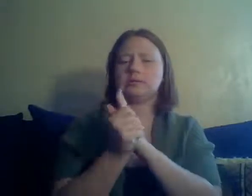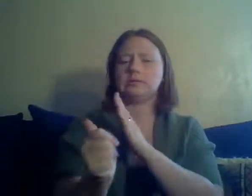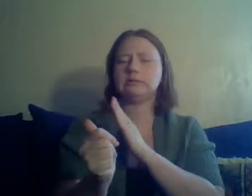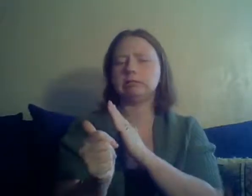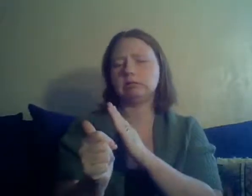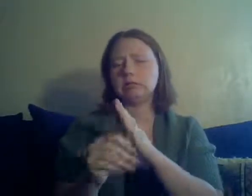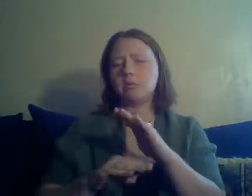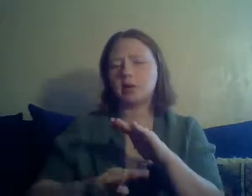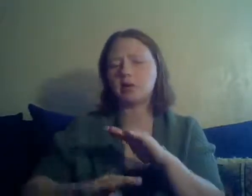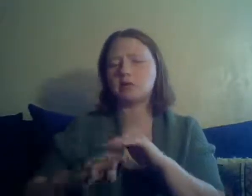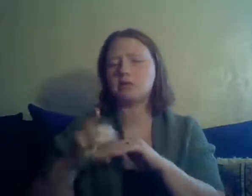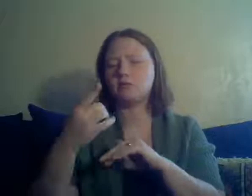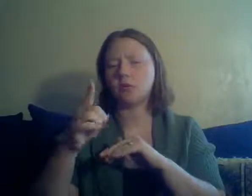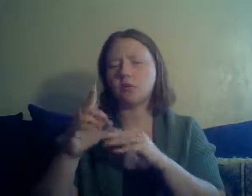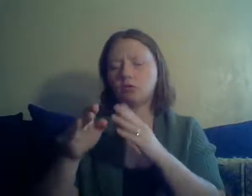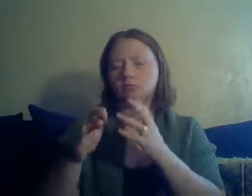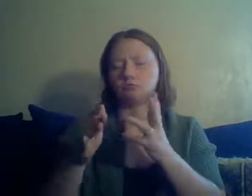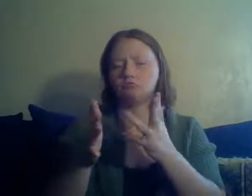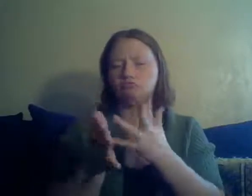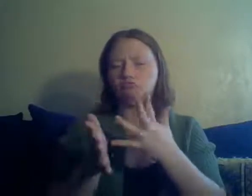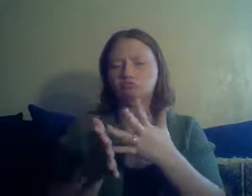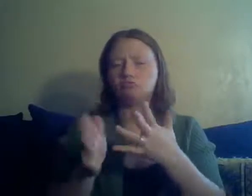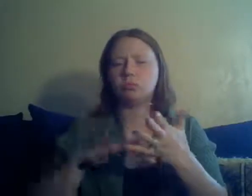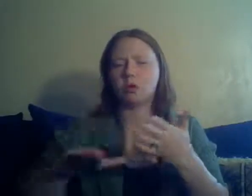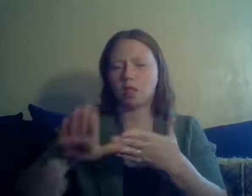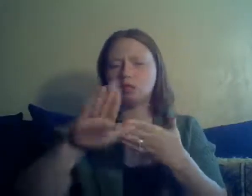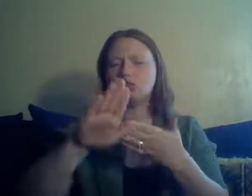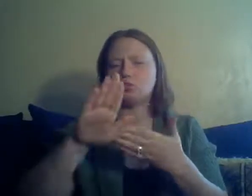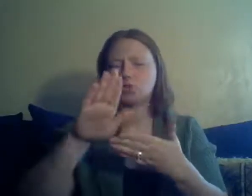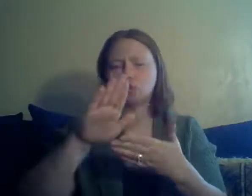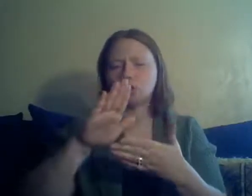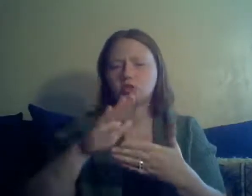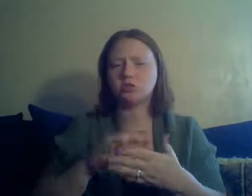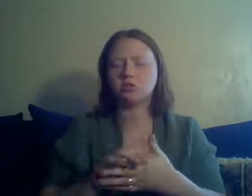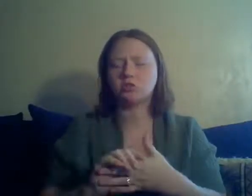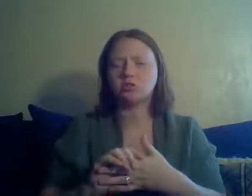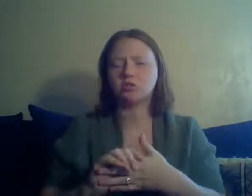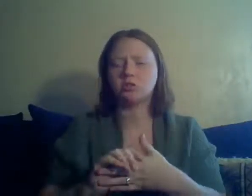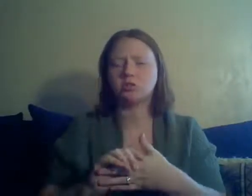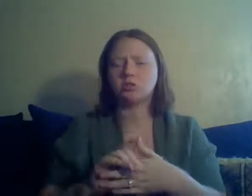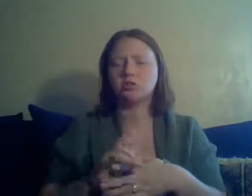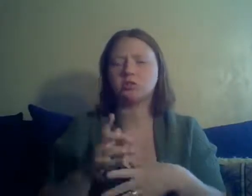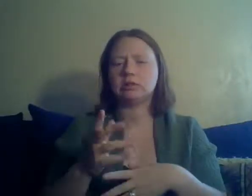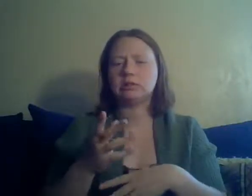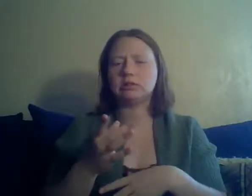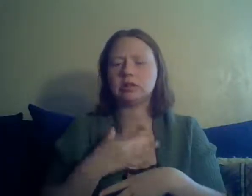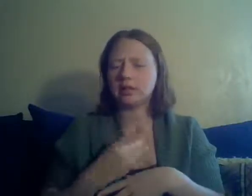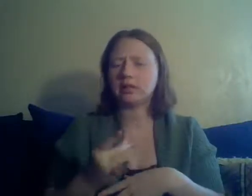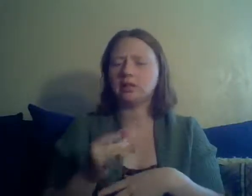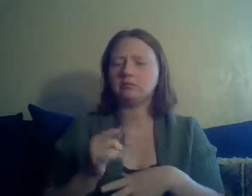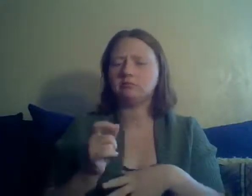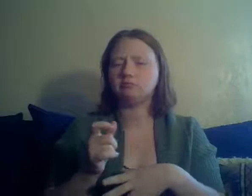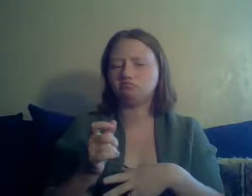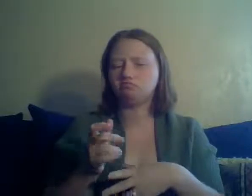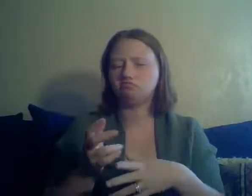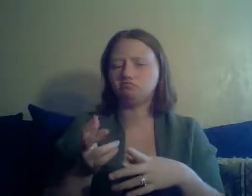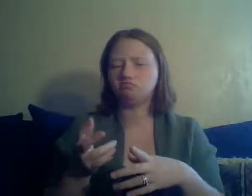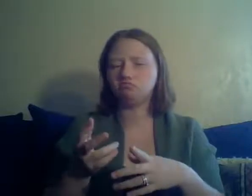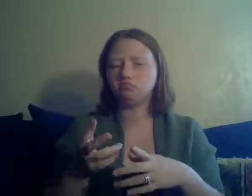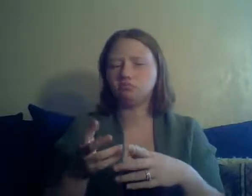reading comprehension class, theoretically. Now, I do like to integrate some writing assignments, and so I do this